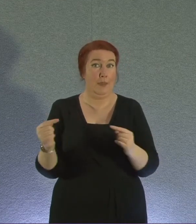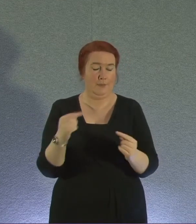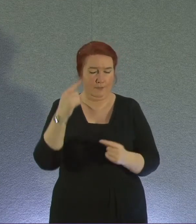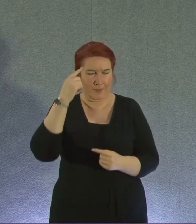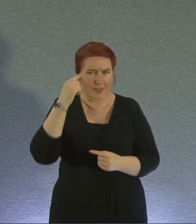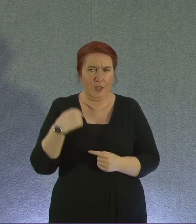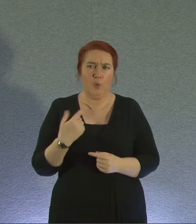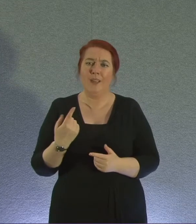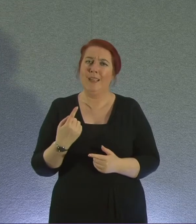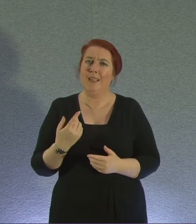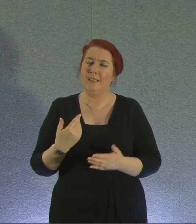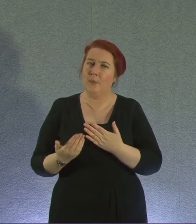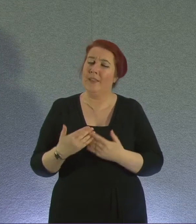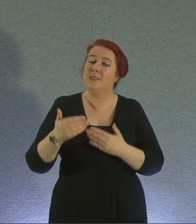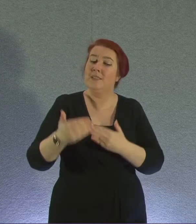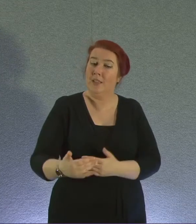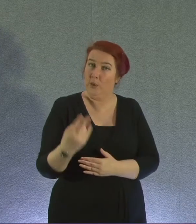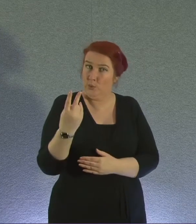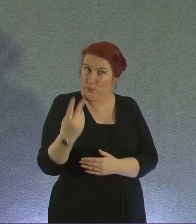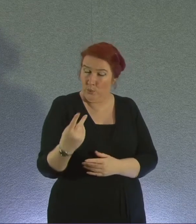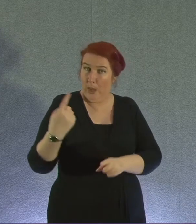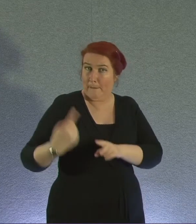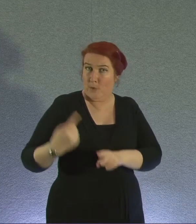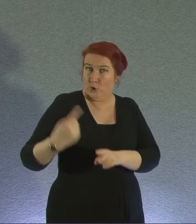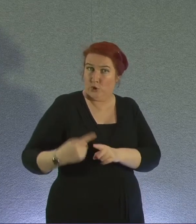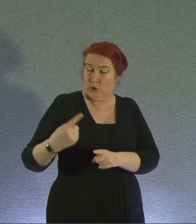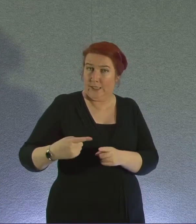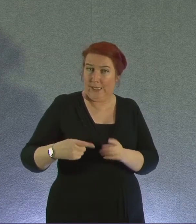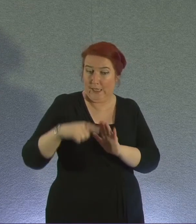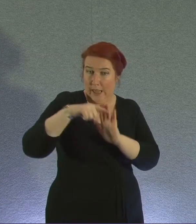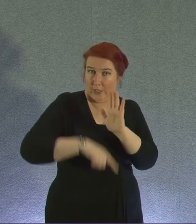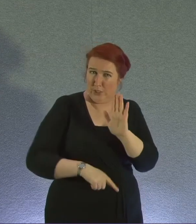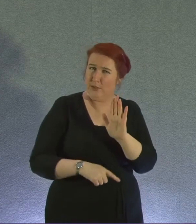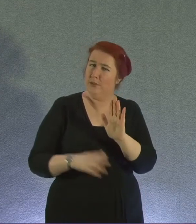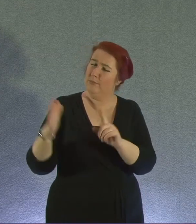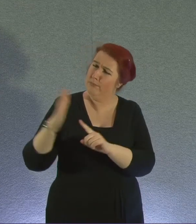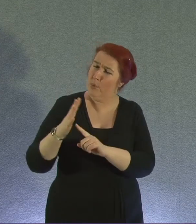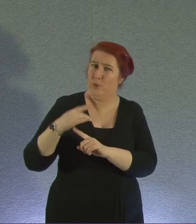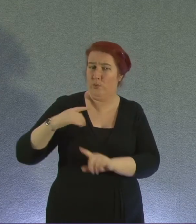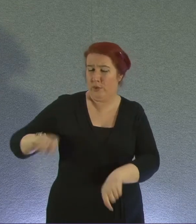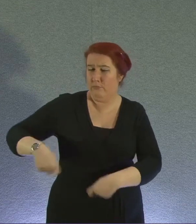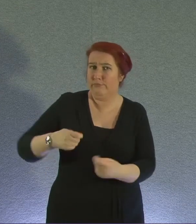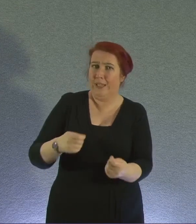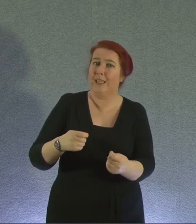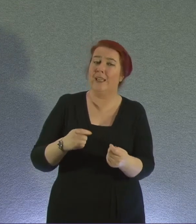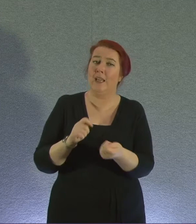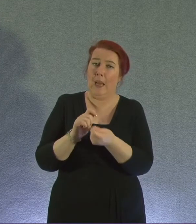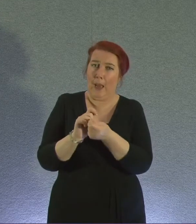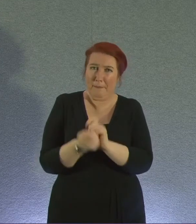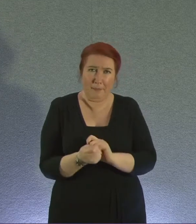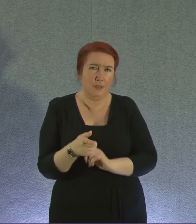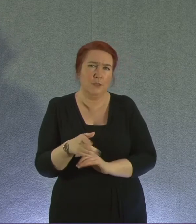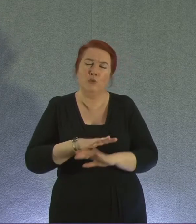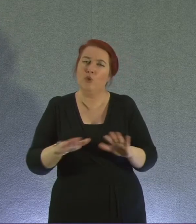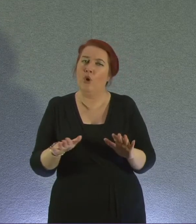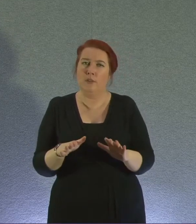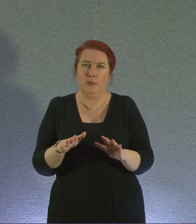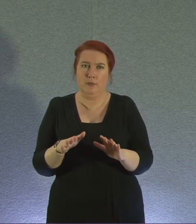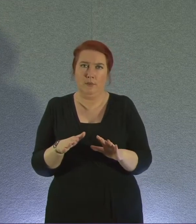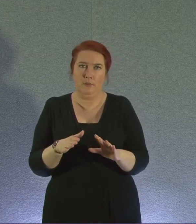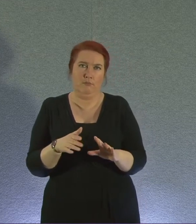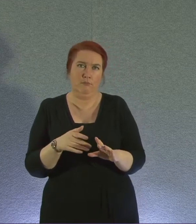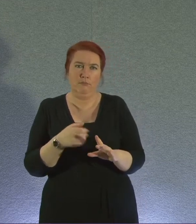2 of emergency legislation. It's very important that we bring forward amendments which are not pursuing a particular political